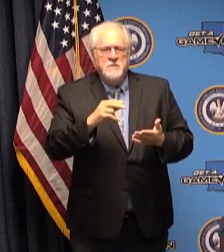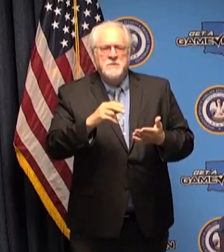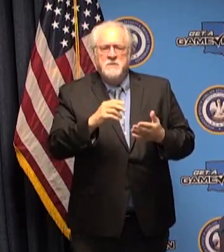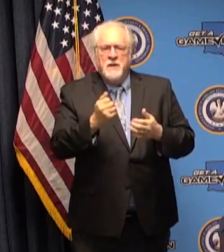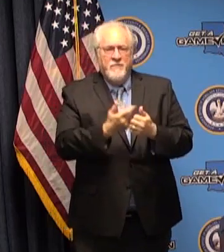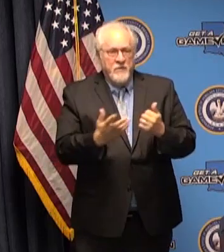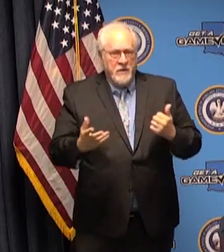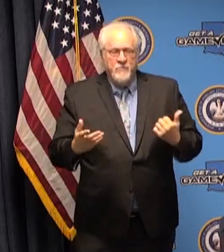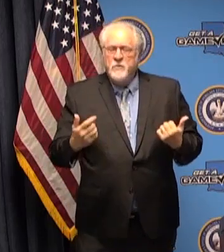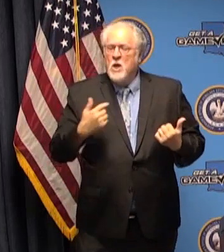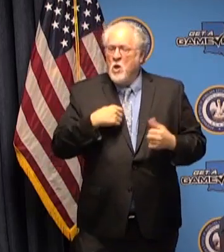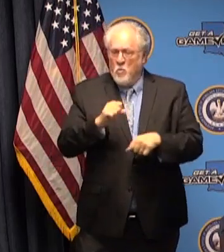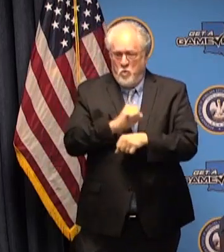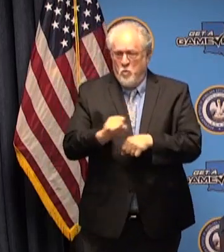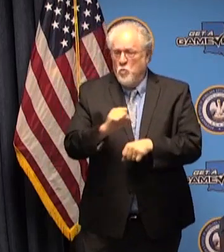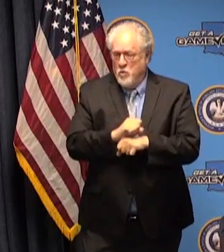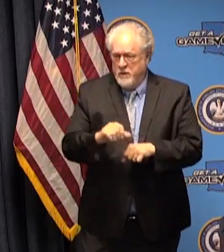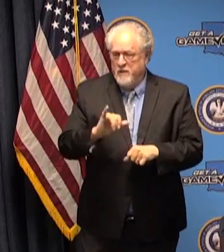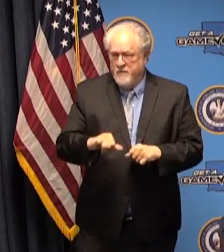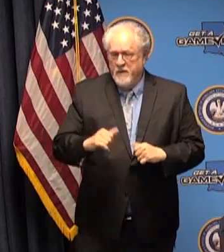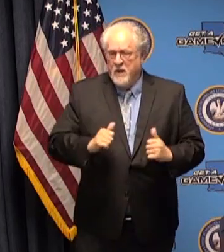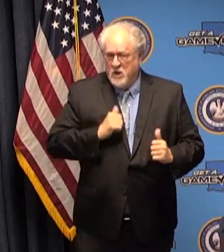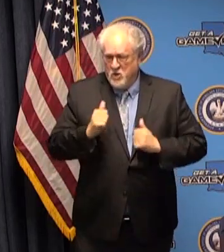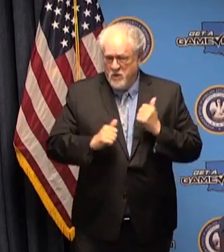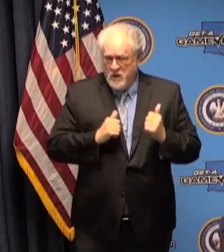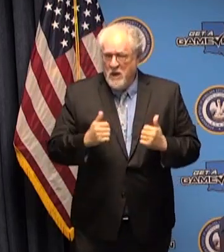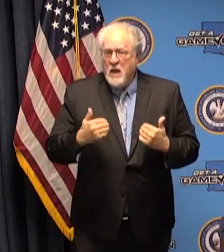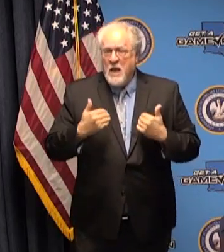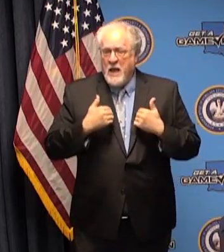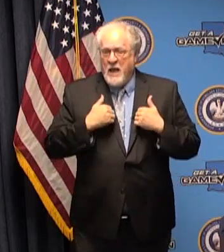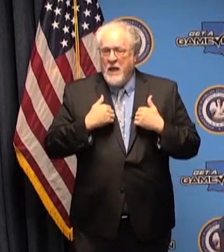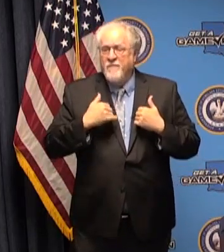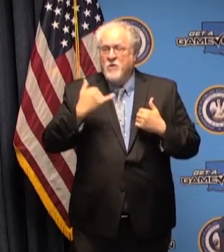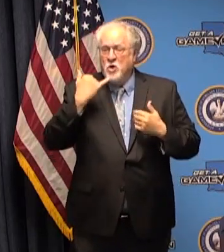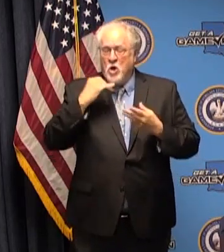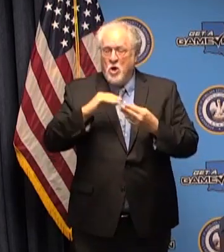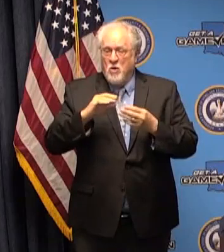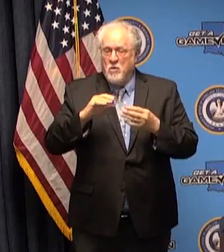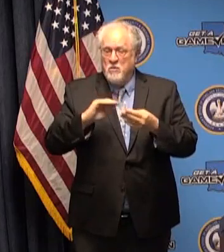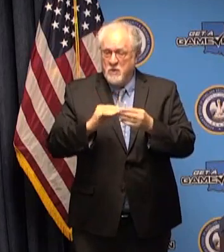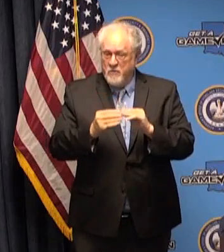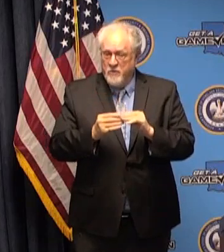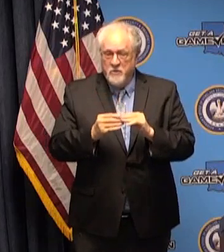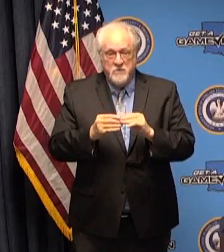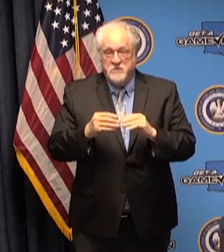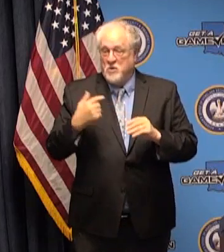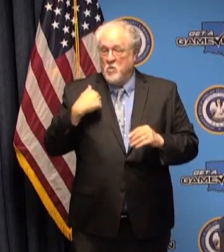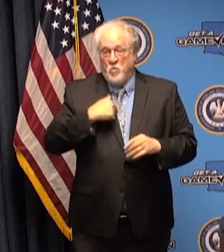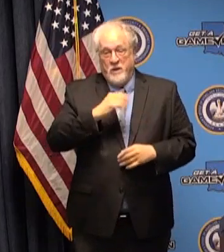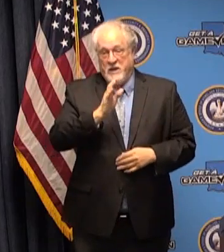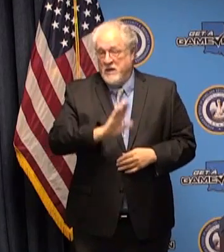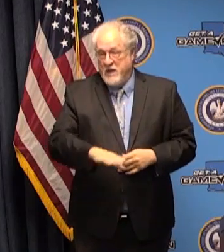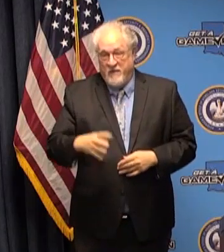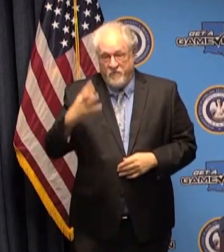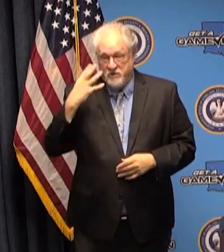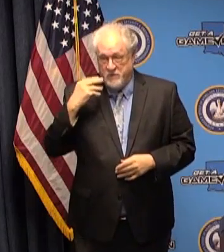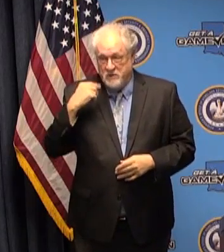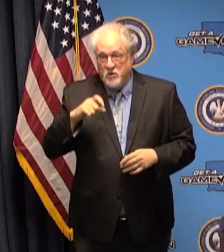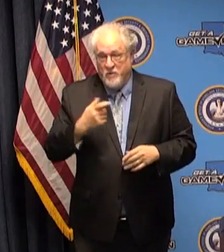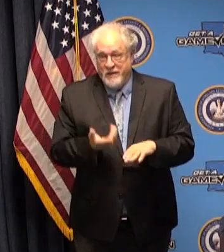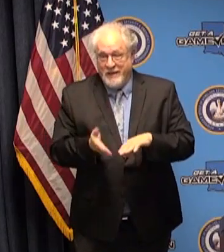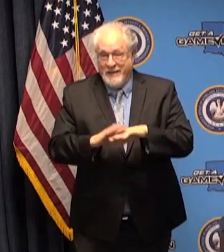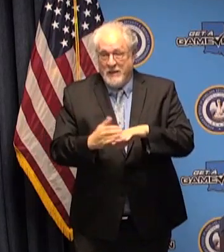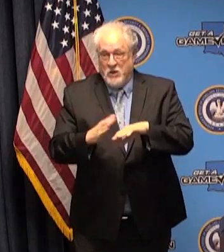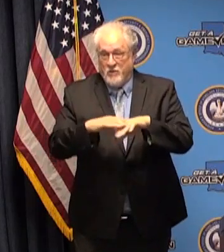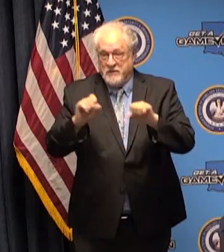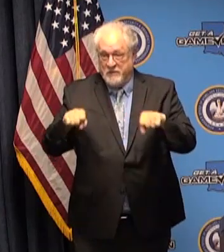Well, we're working that aggressively. We're having call volume and online volume that we've never experienced, and so we're having to increase